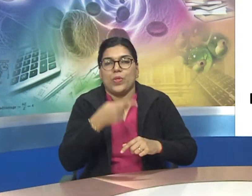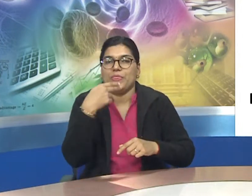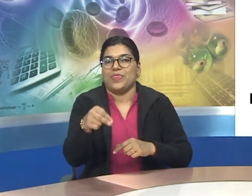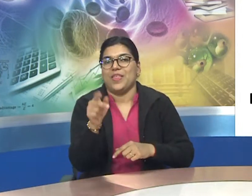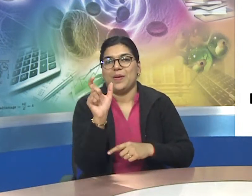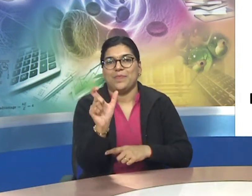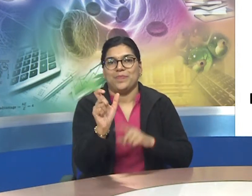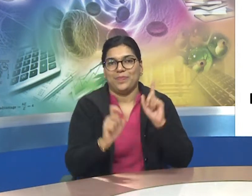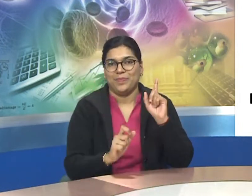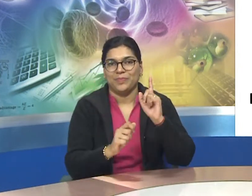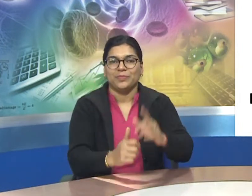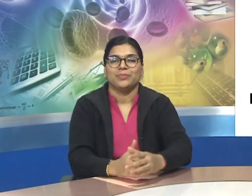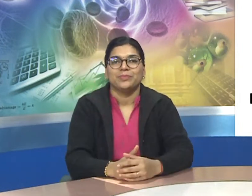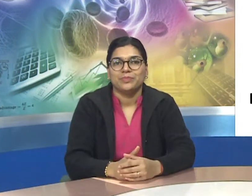the machines.